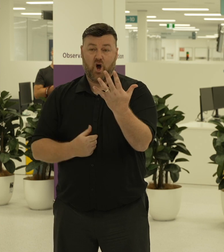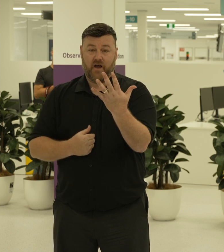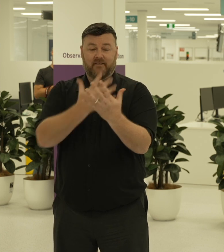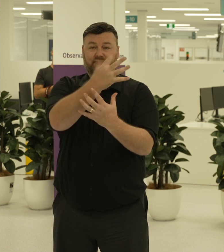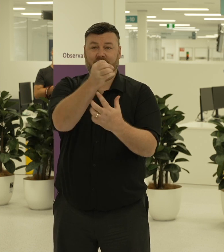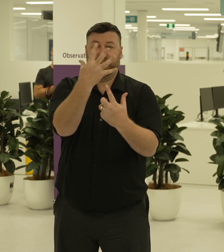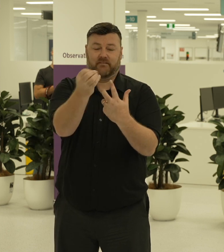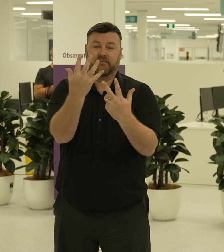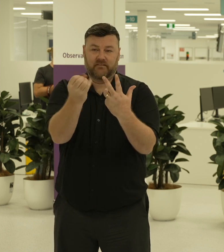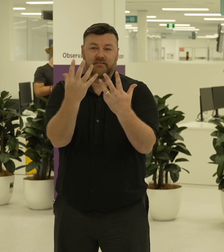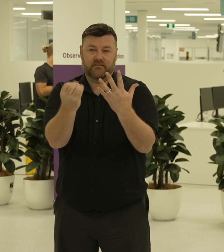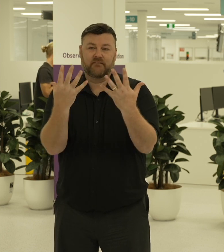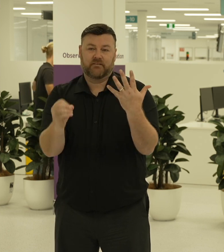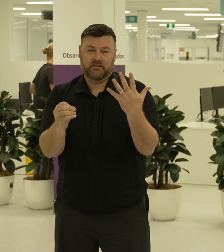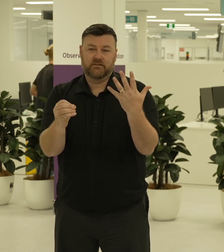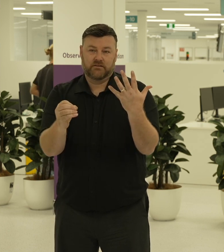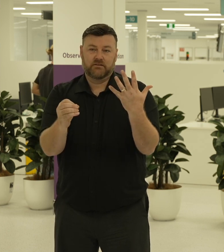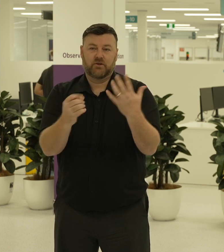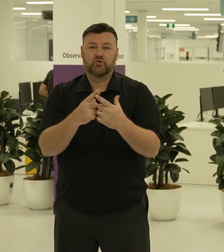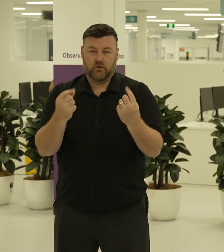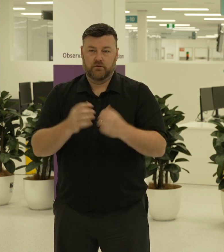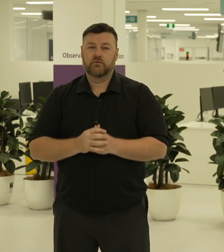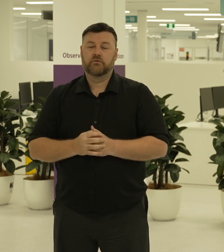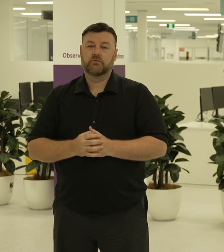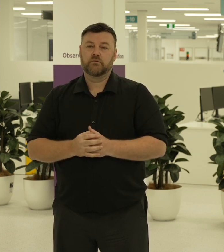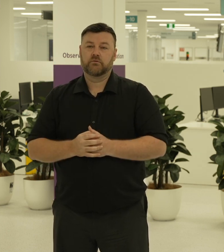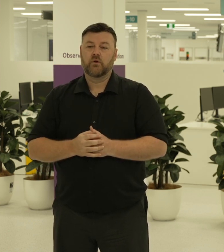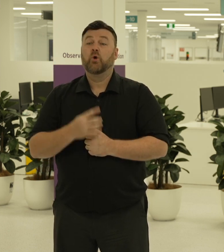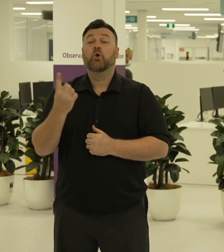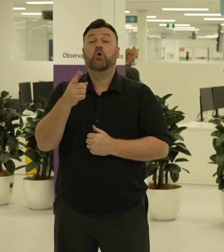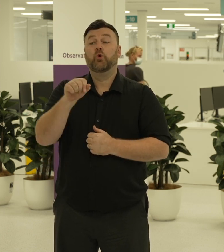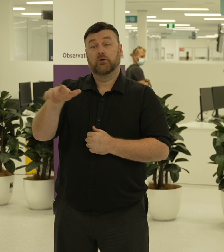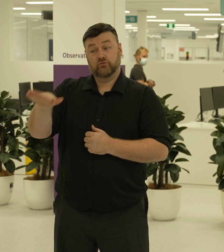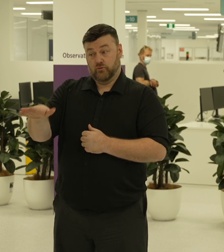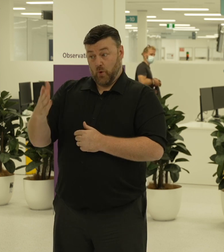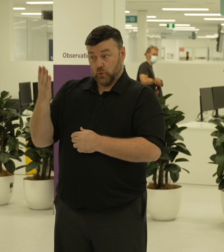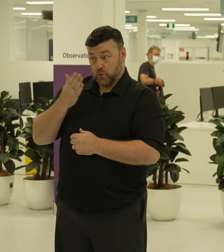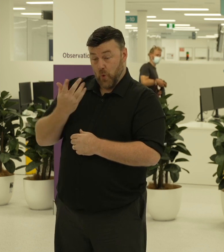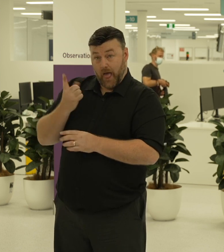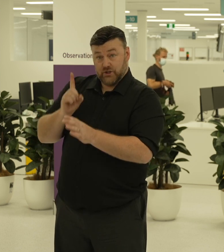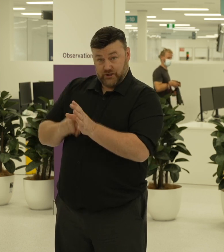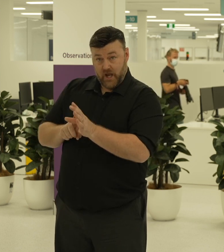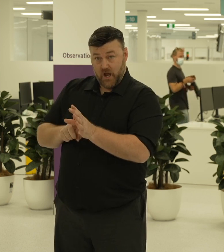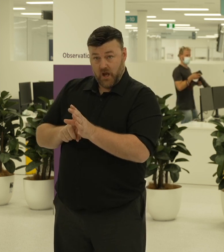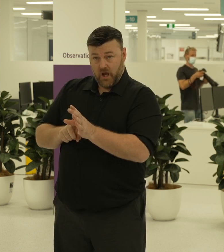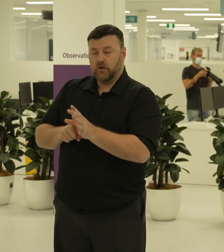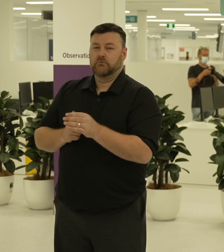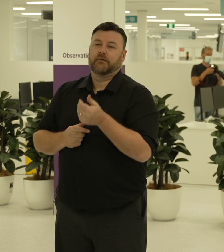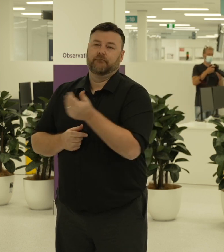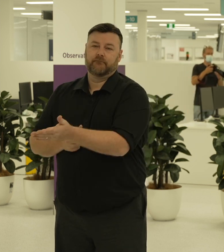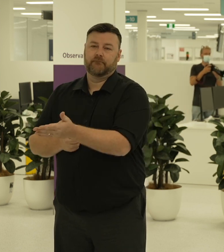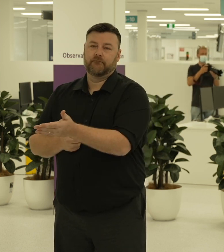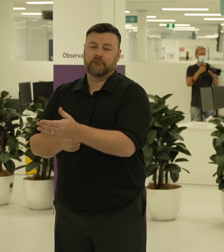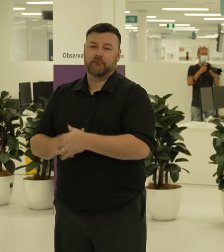South Wales that has had a child that was enrolled to school last year, and that was at